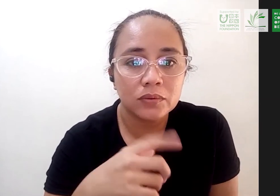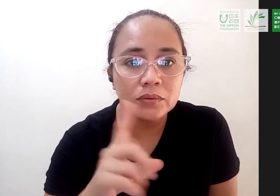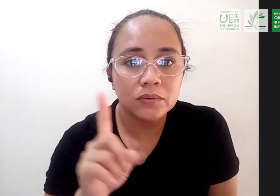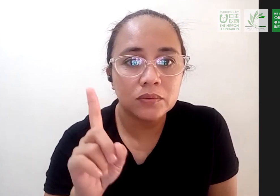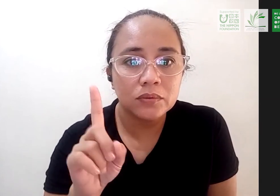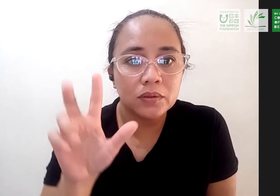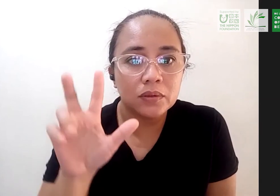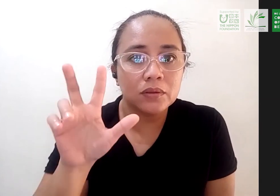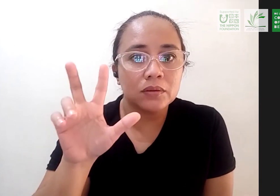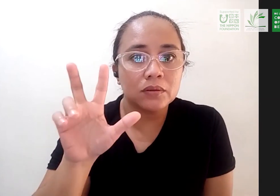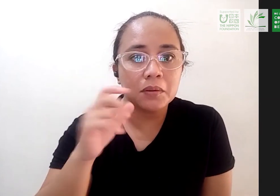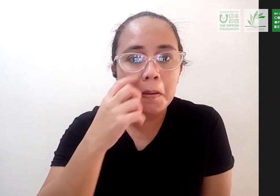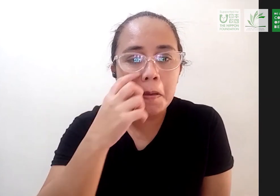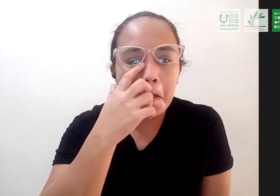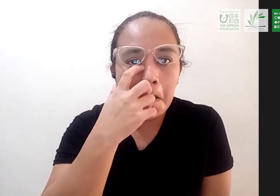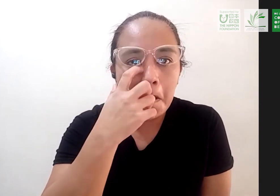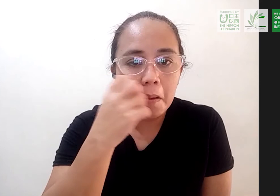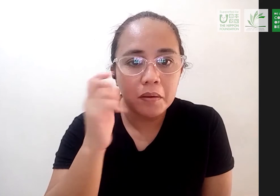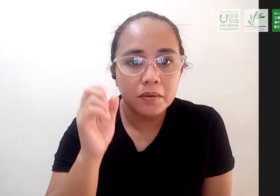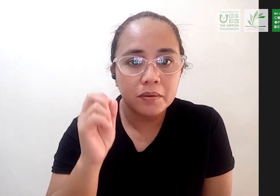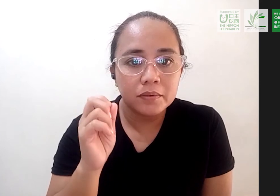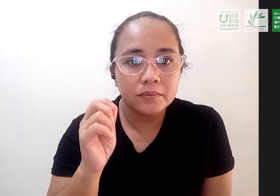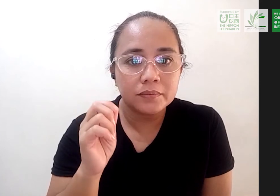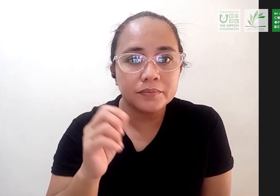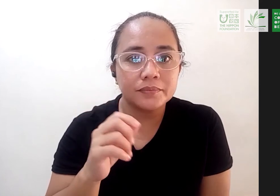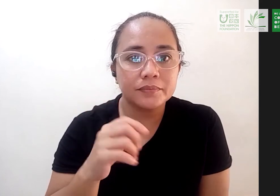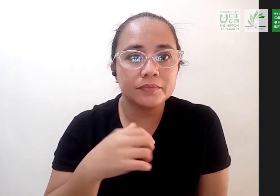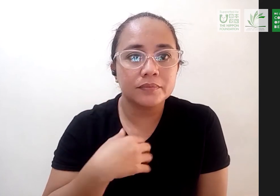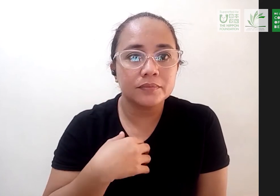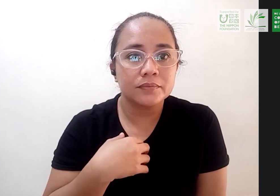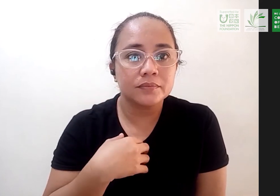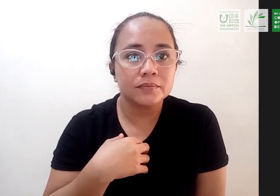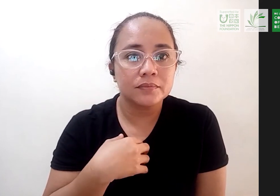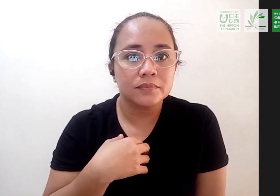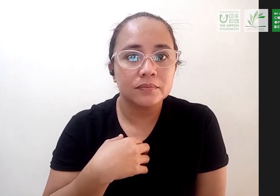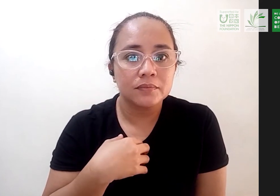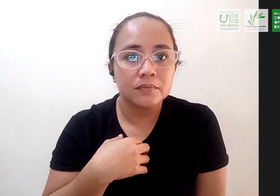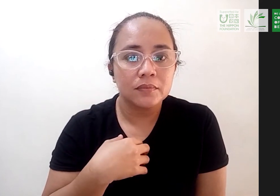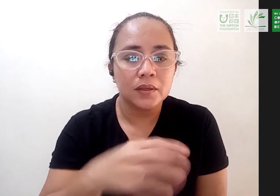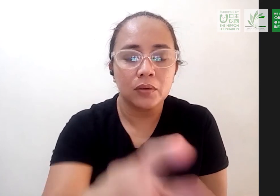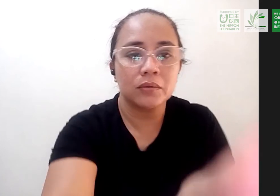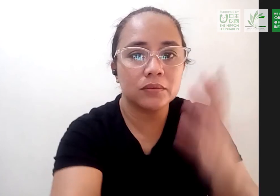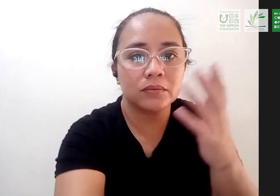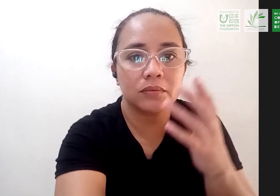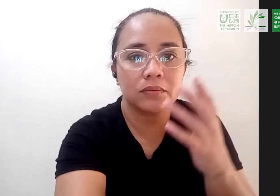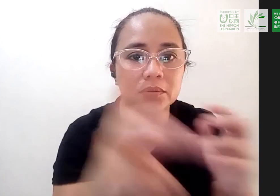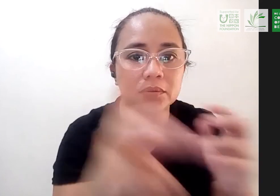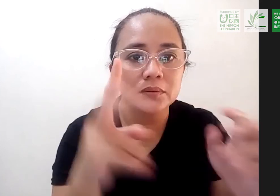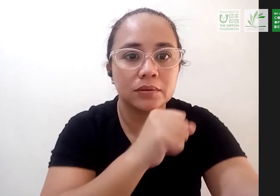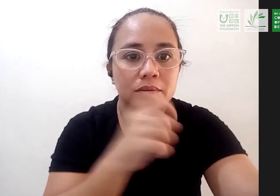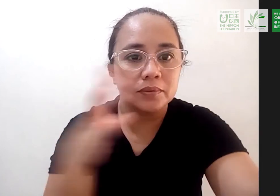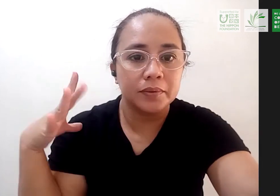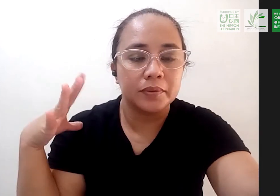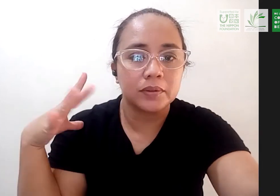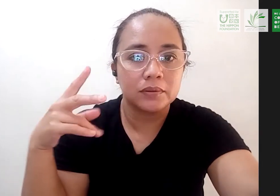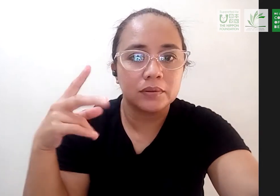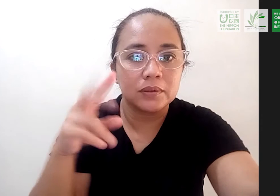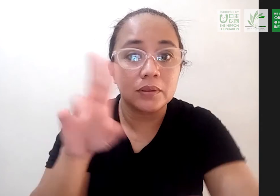I'm sorry, Peeps is asking me to what? It's Amber, asking Amber something. Okay.